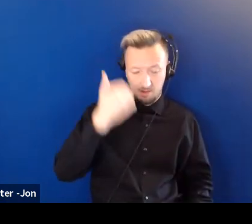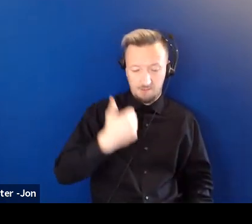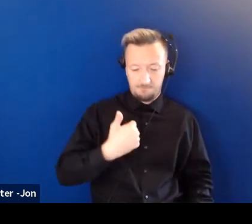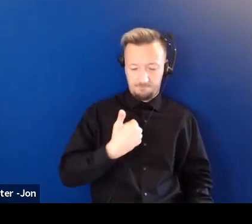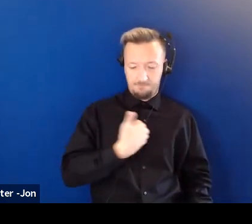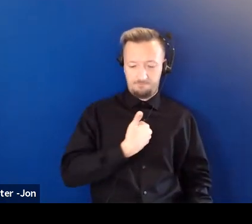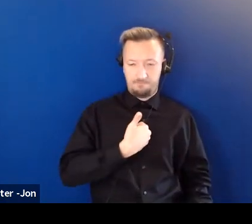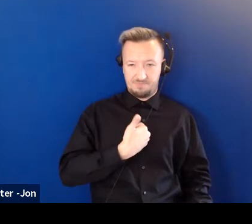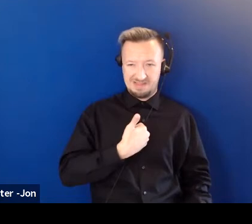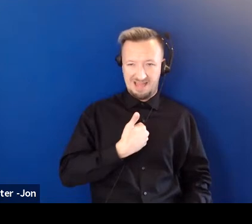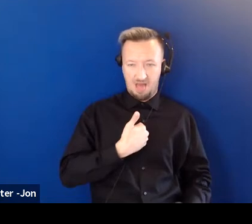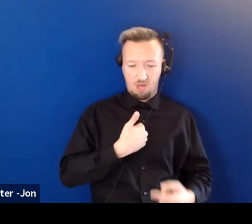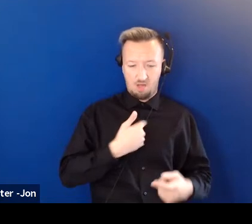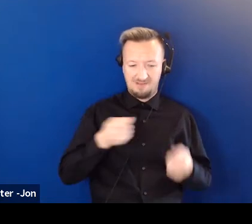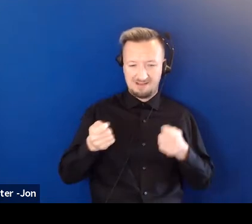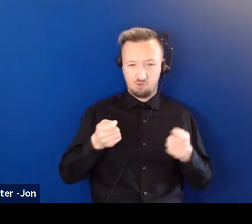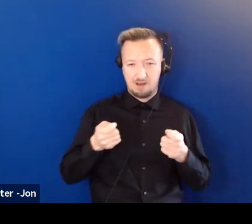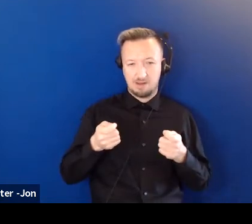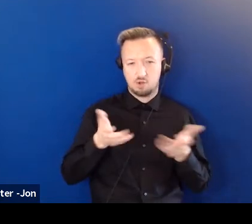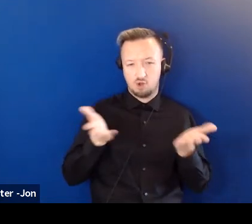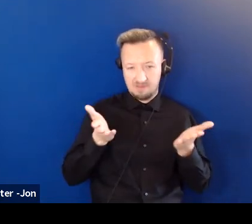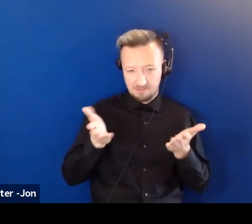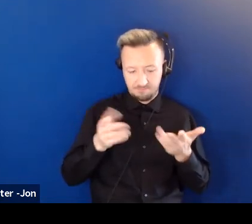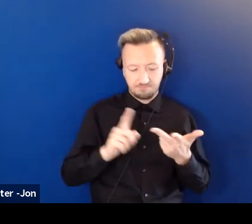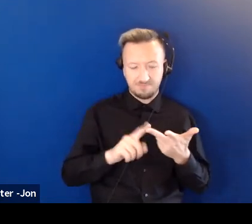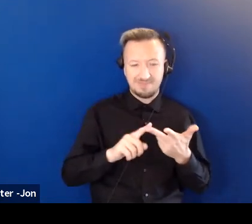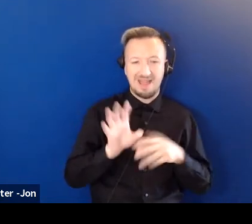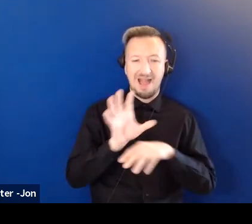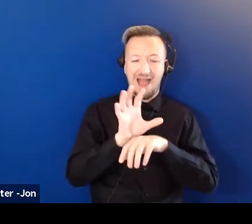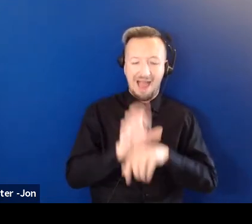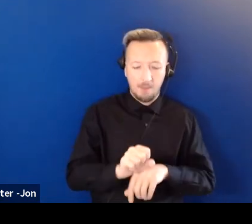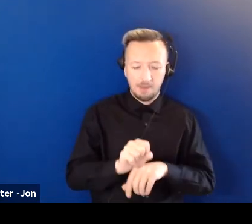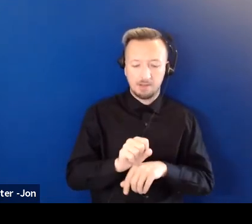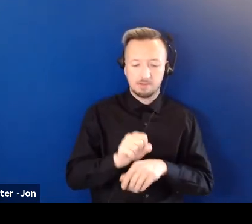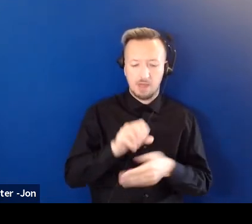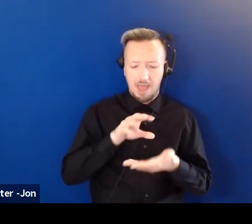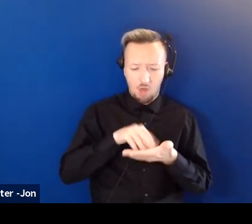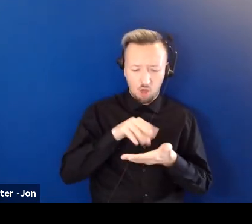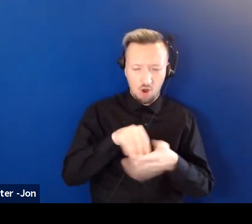self-directed services, and habits and learned behaviors. Next slide, please.